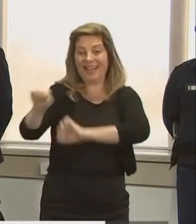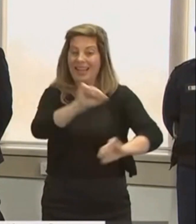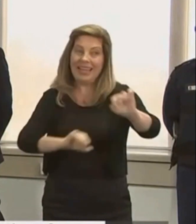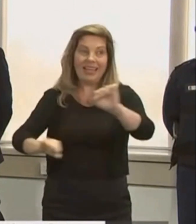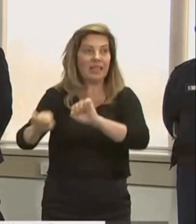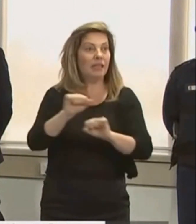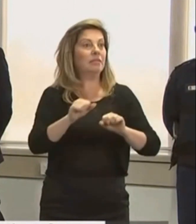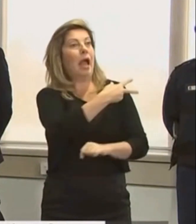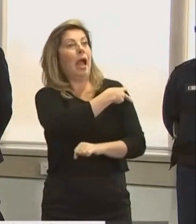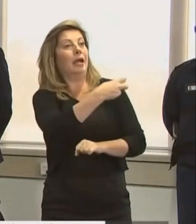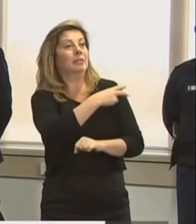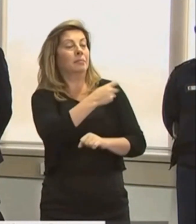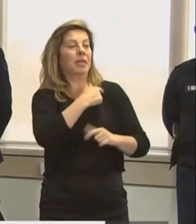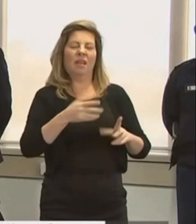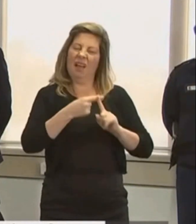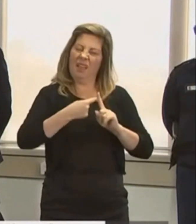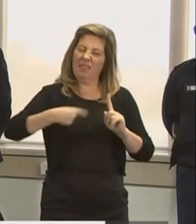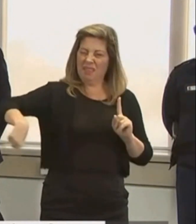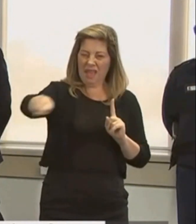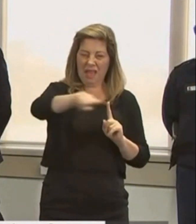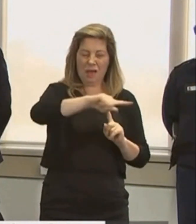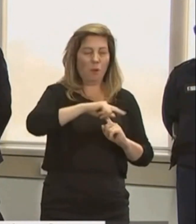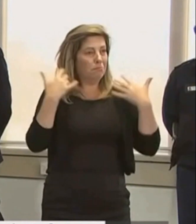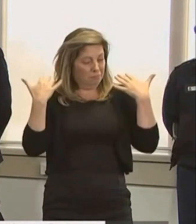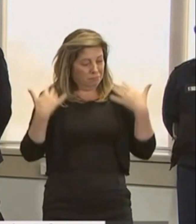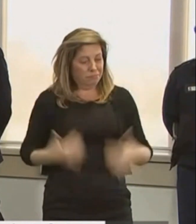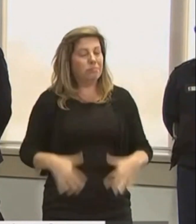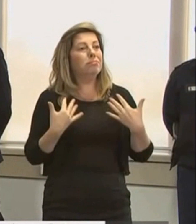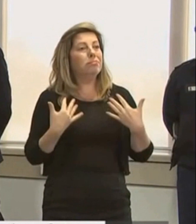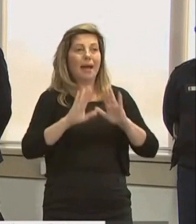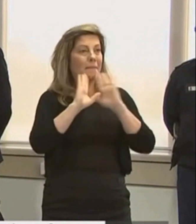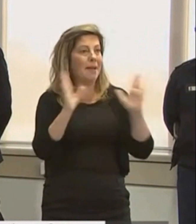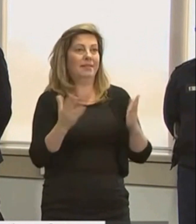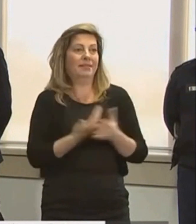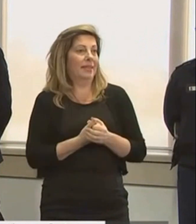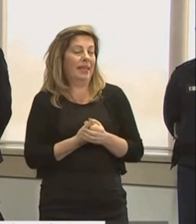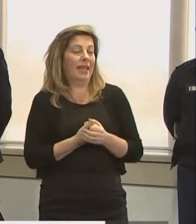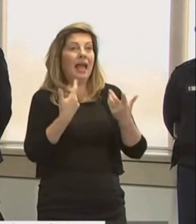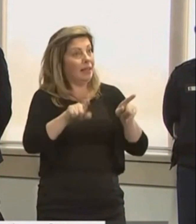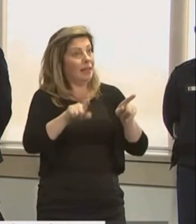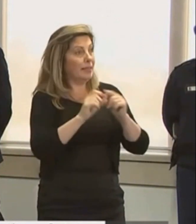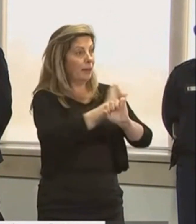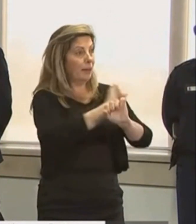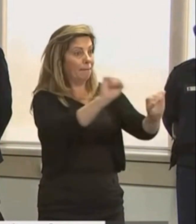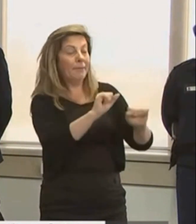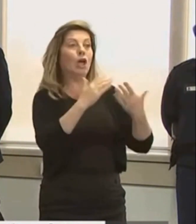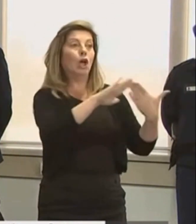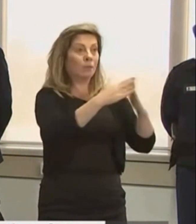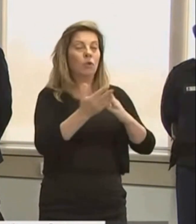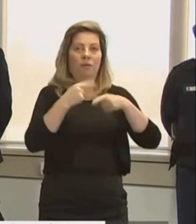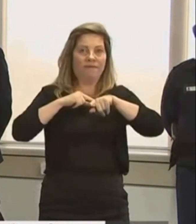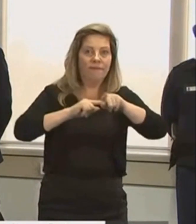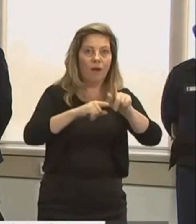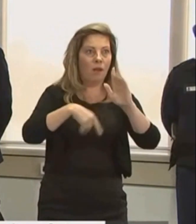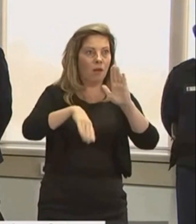from yesterday, the cleaners, the security officers, the administrative staff, they have all done a superb job. They've stepped up, and so